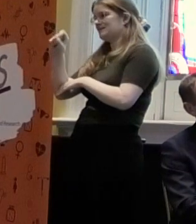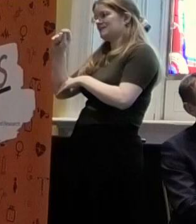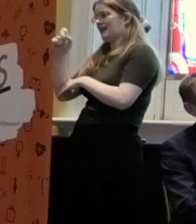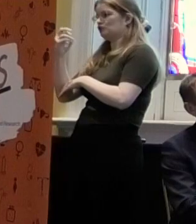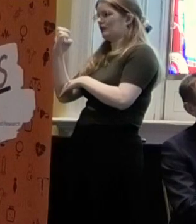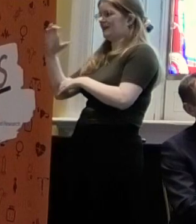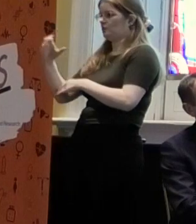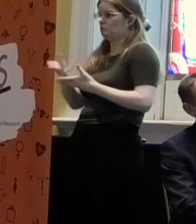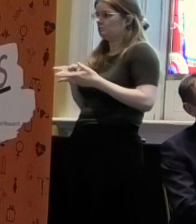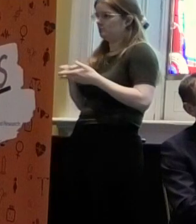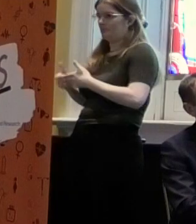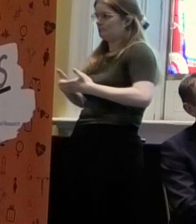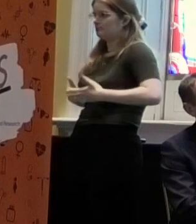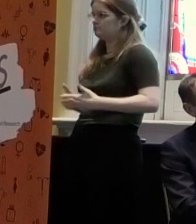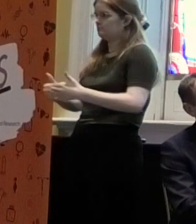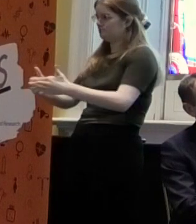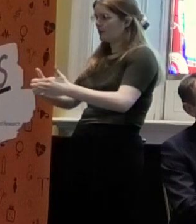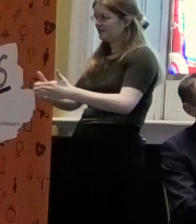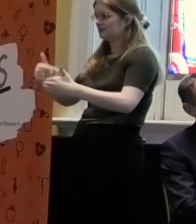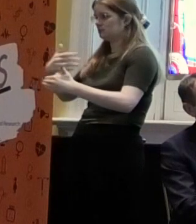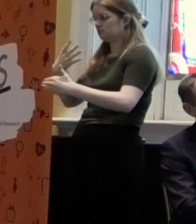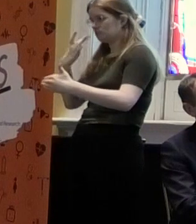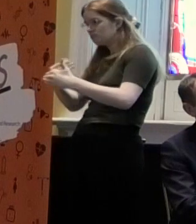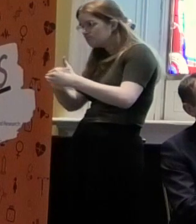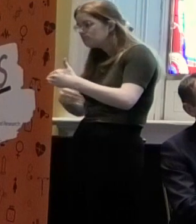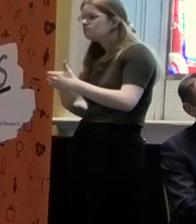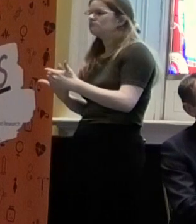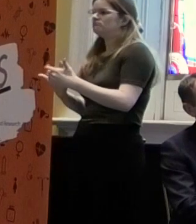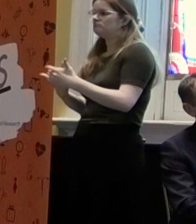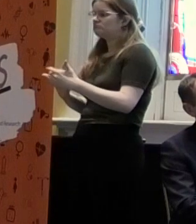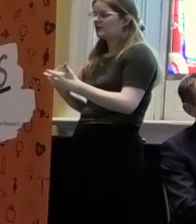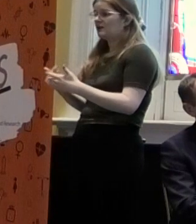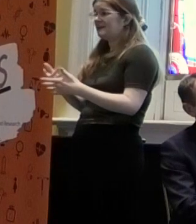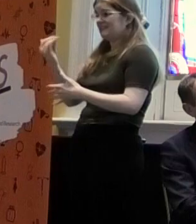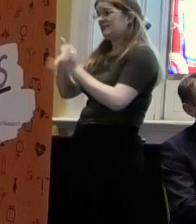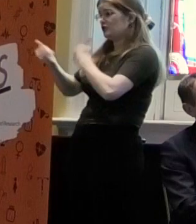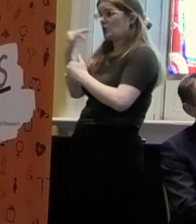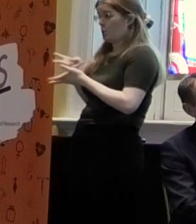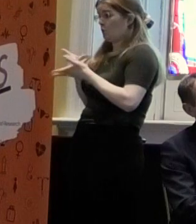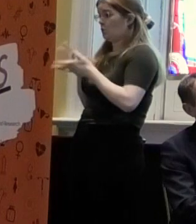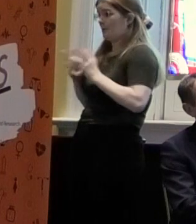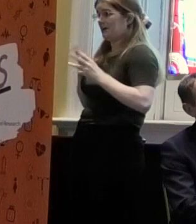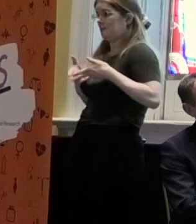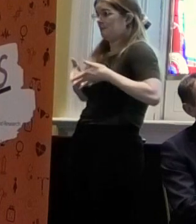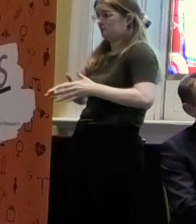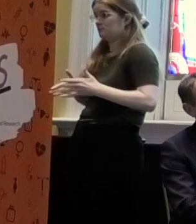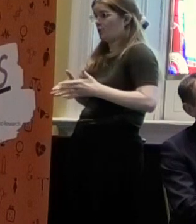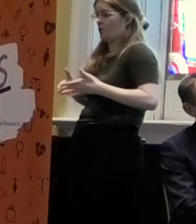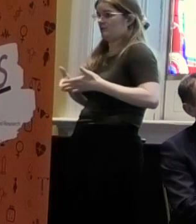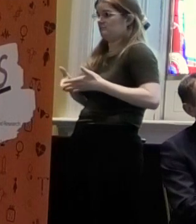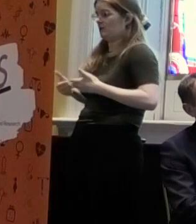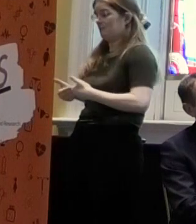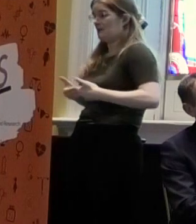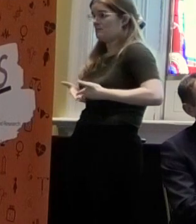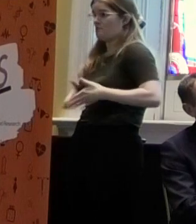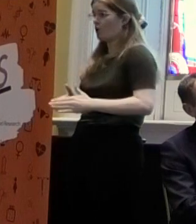after women who are pregnant and having babies, in the past, that was very much a woman-led profession, wasn't it? Why